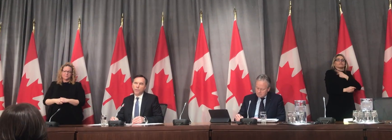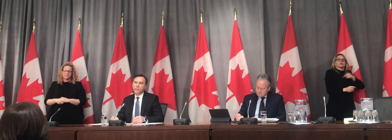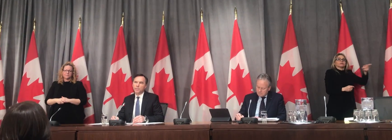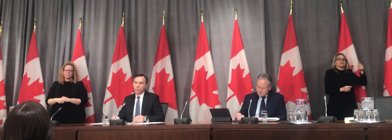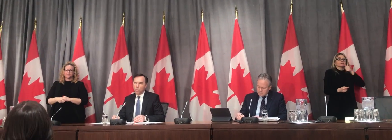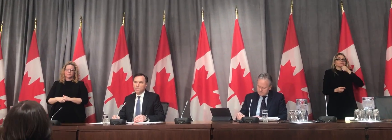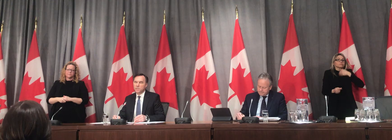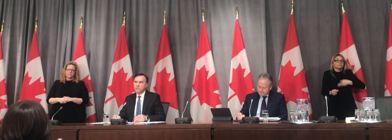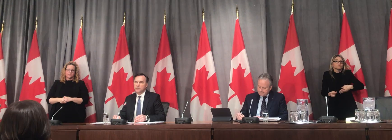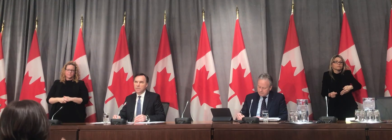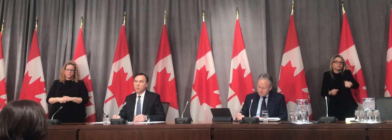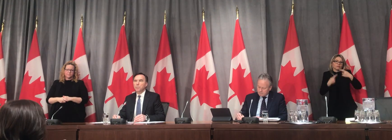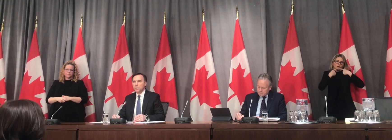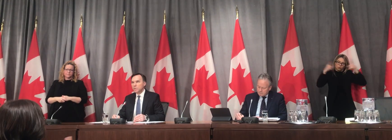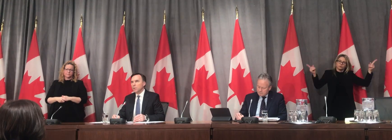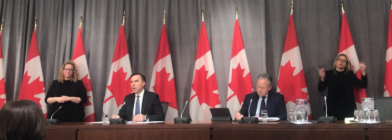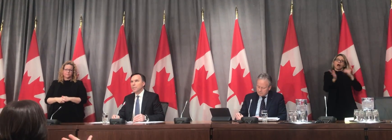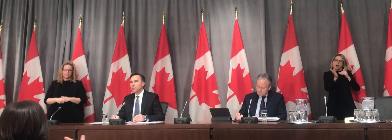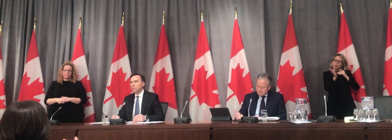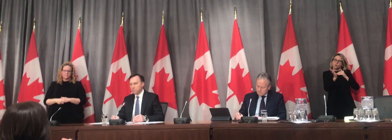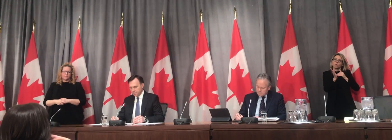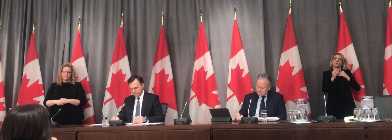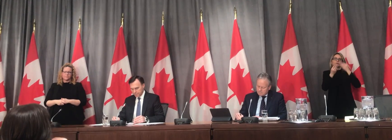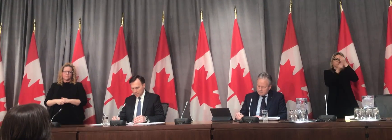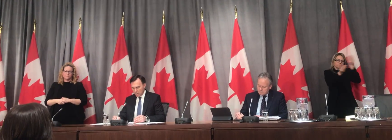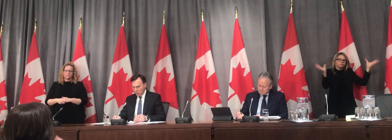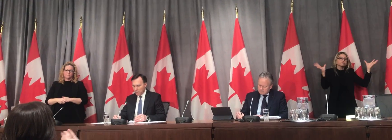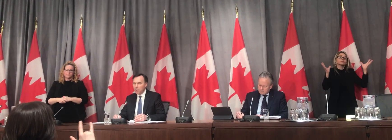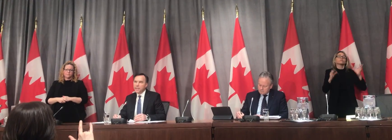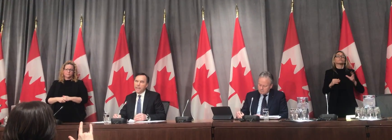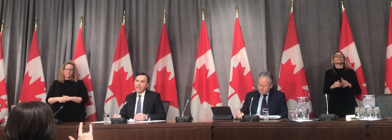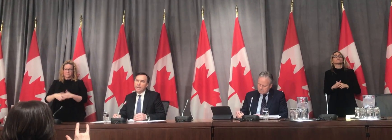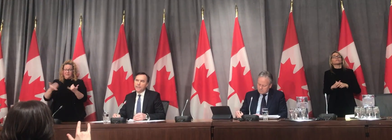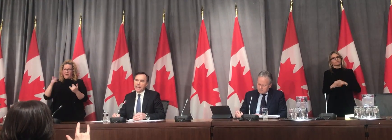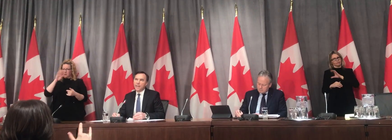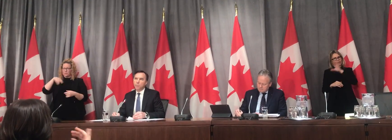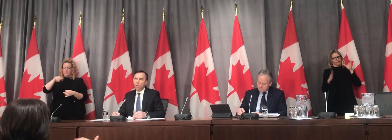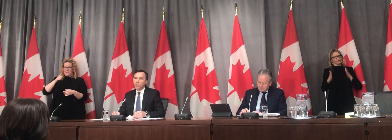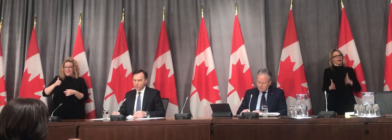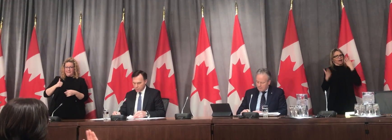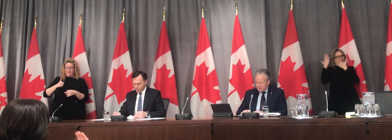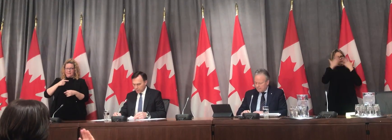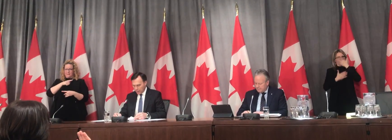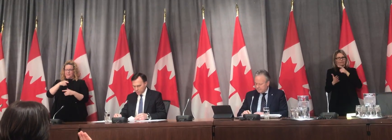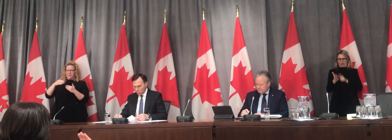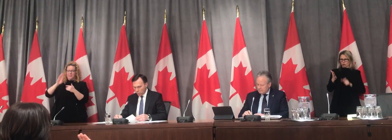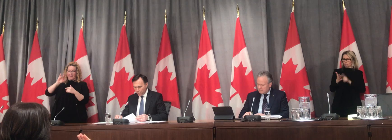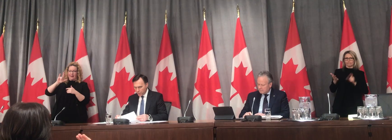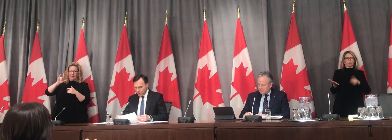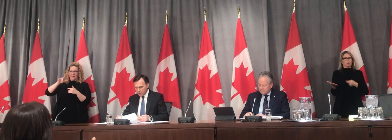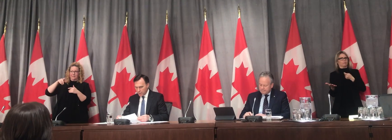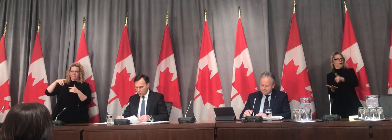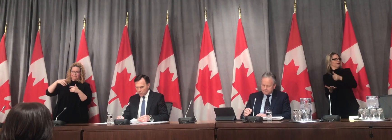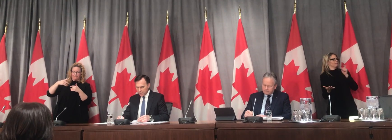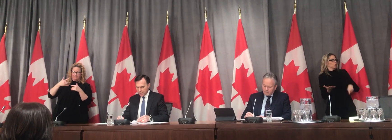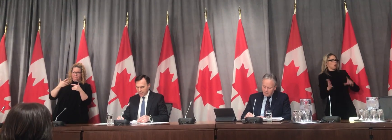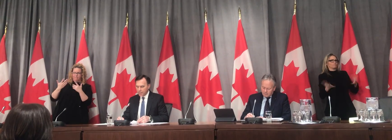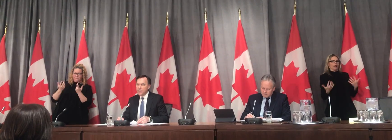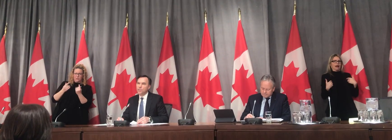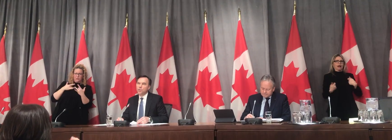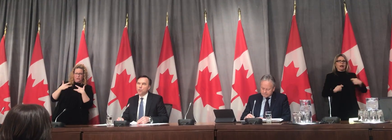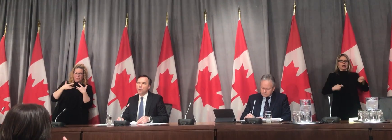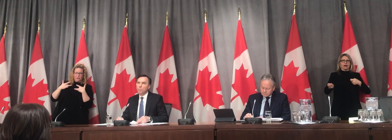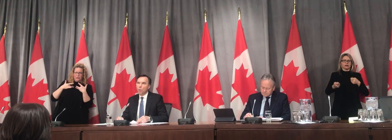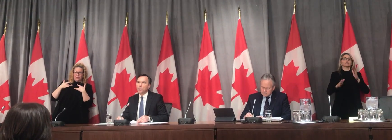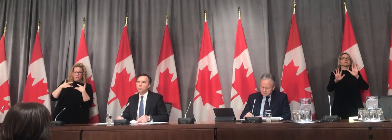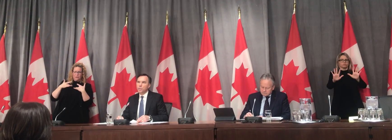also worried, of course, about bills that are coming due. On Monday, the Canada Mortgage Housing Corporation reinstated